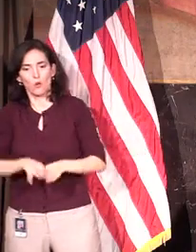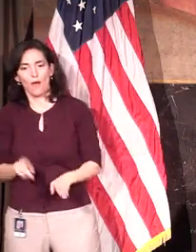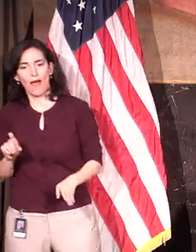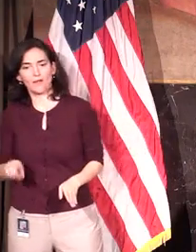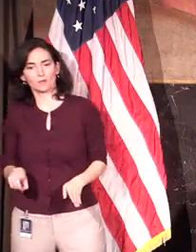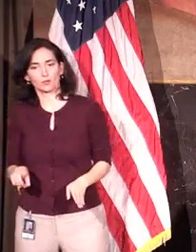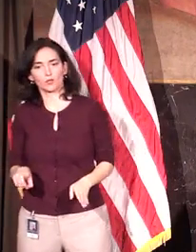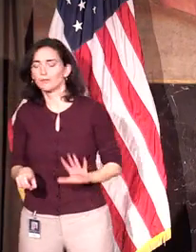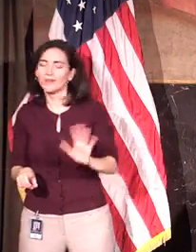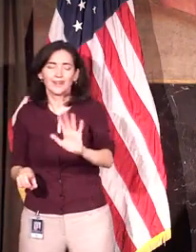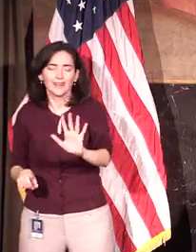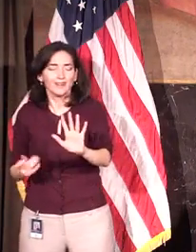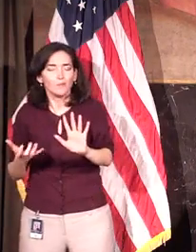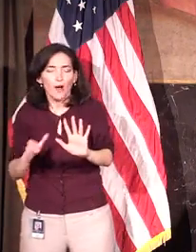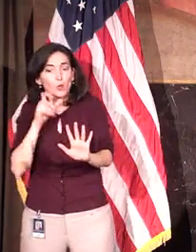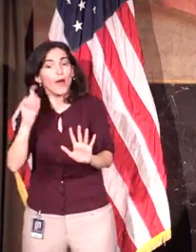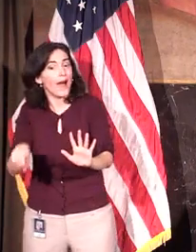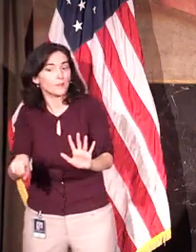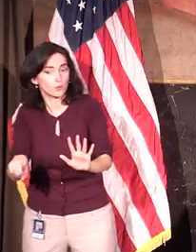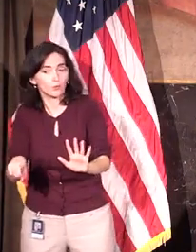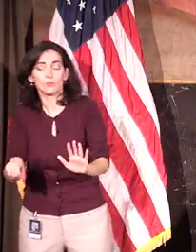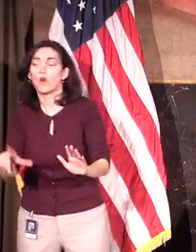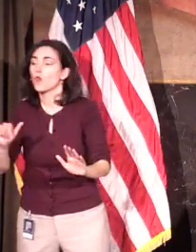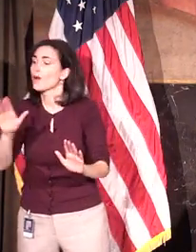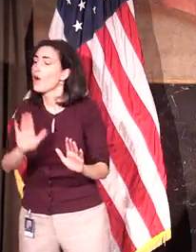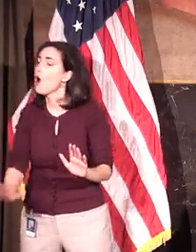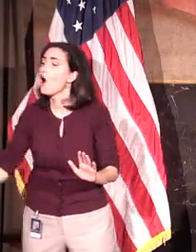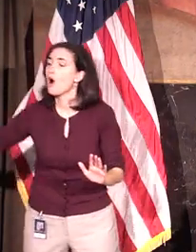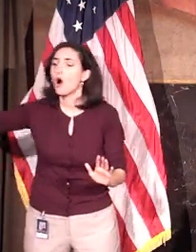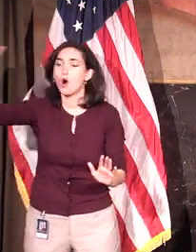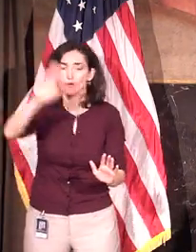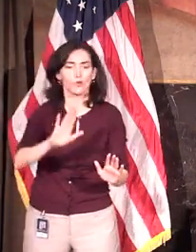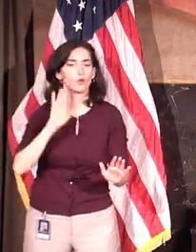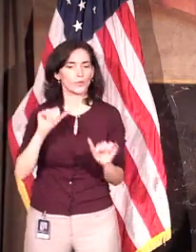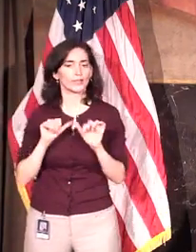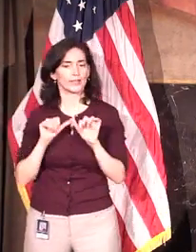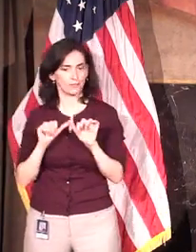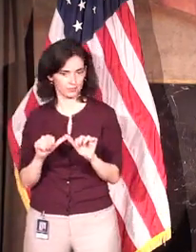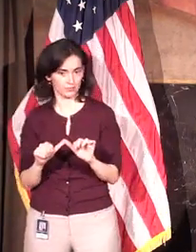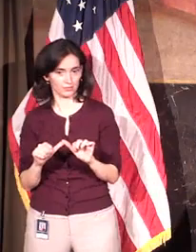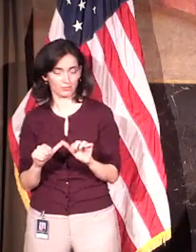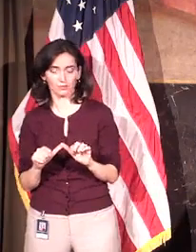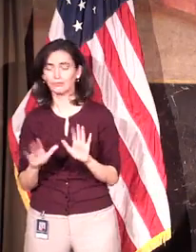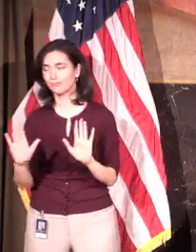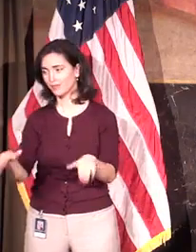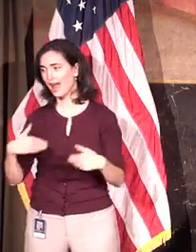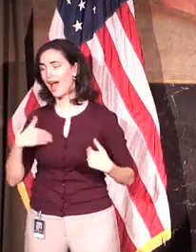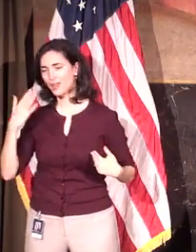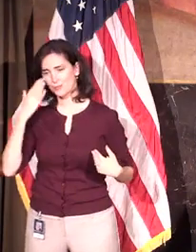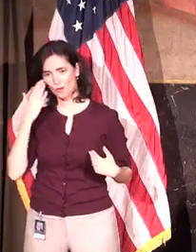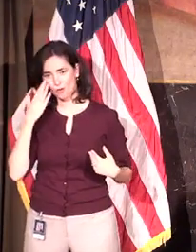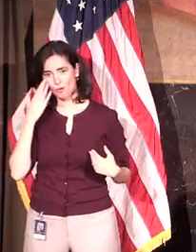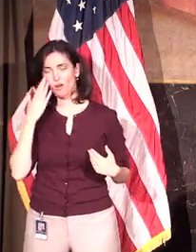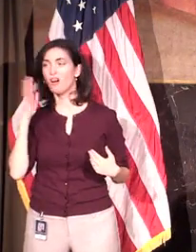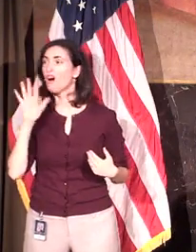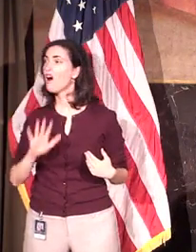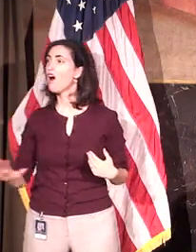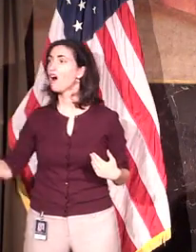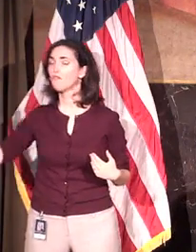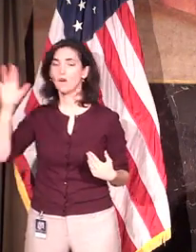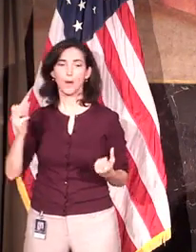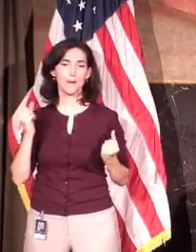But we don't have to. And if the people of Louisiana will continue, and quite frankly, I know that there are many folks out there who are